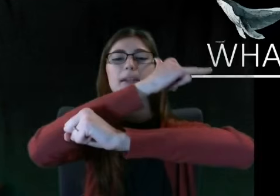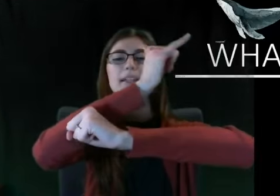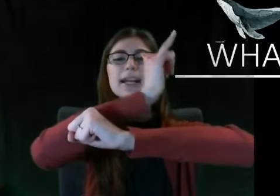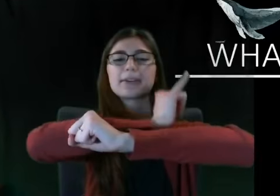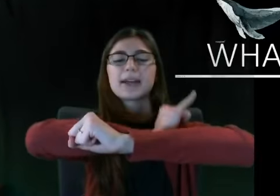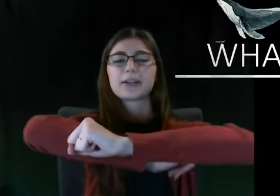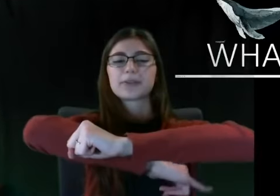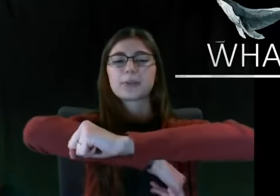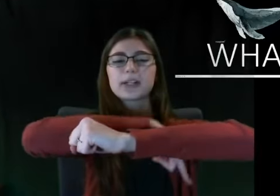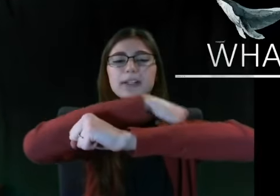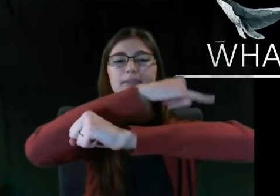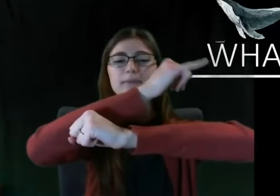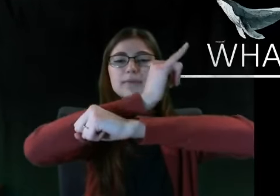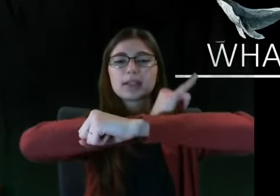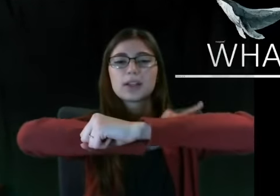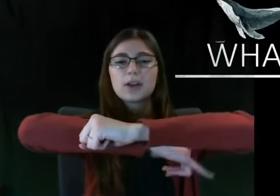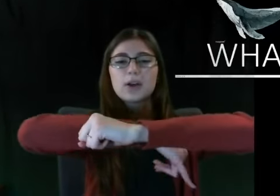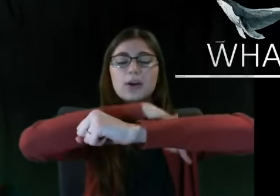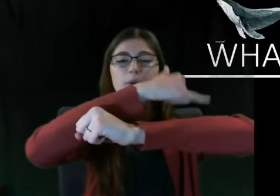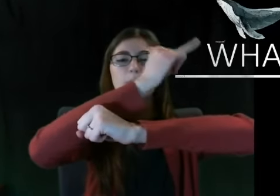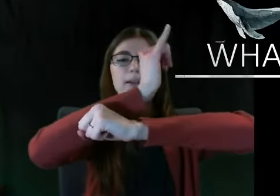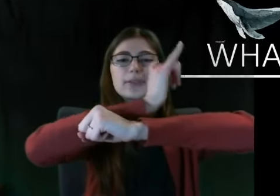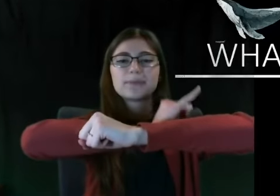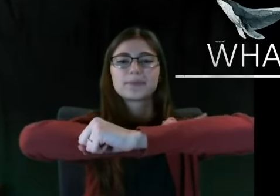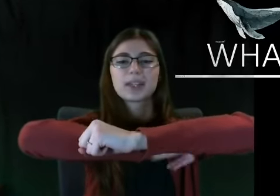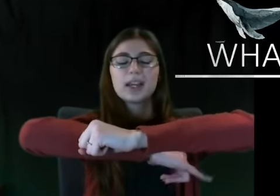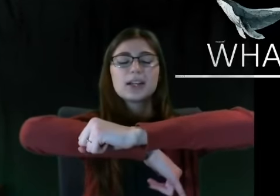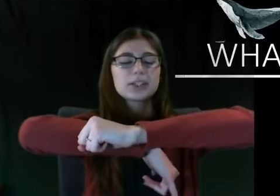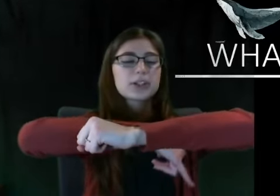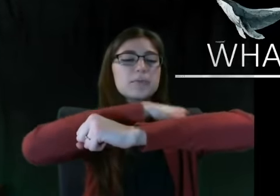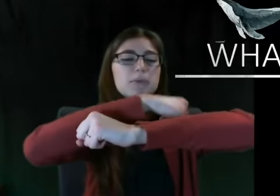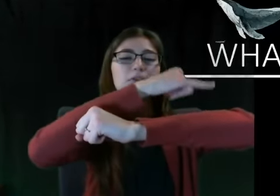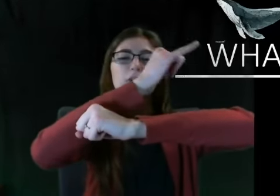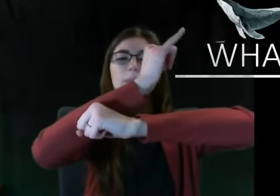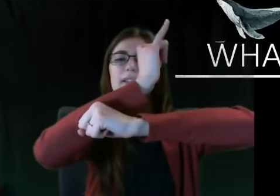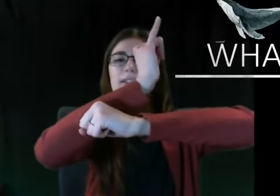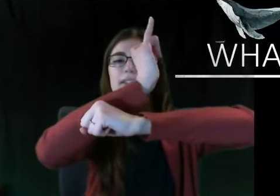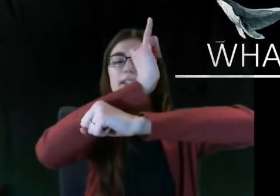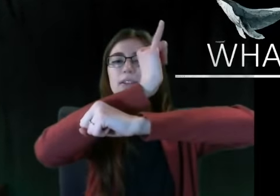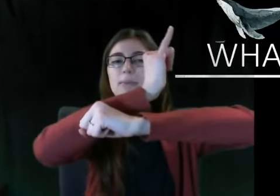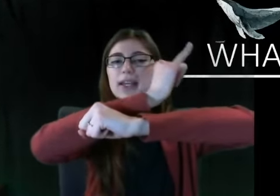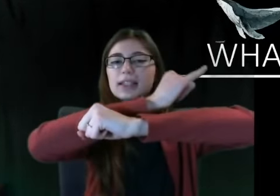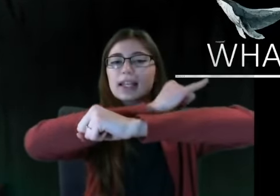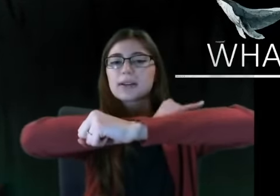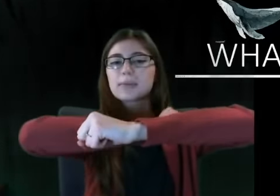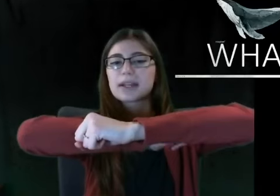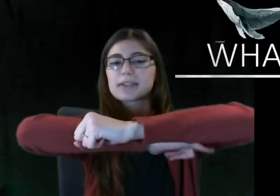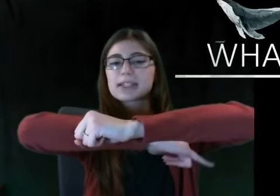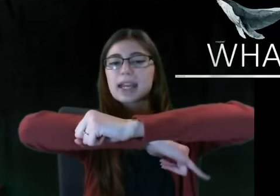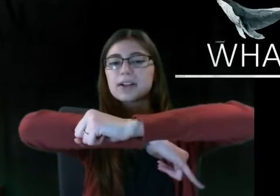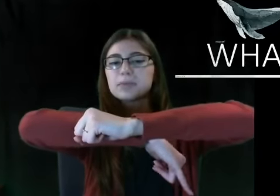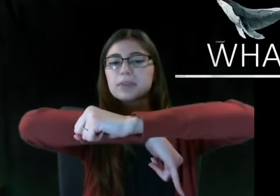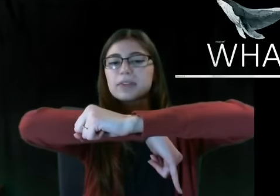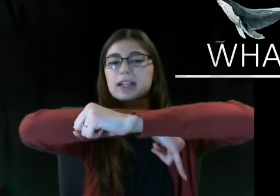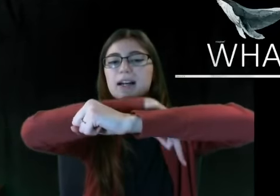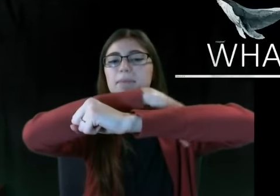down out of the water. Whale. So you can move your wrist a little bit like a whale's tail moving up and